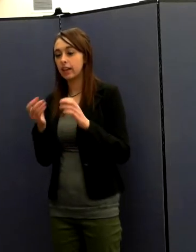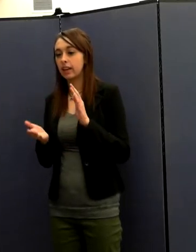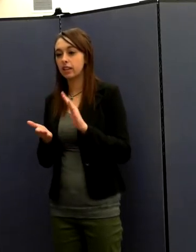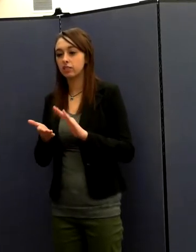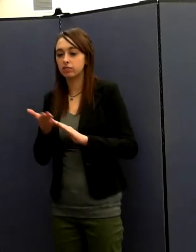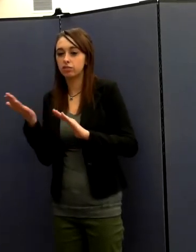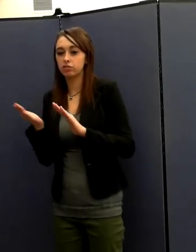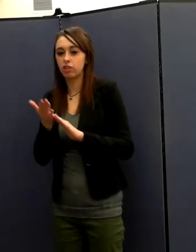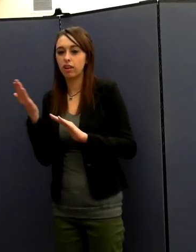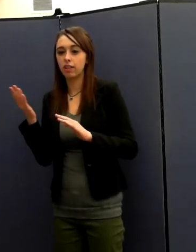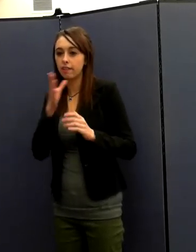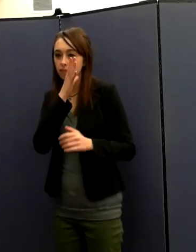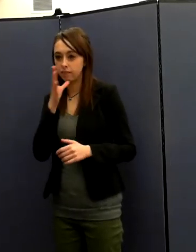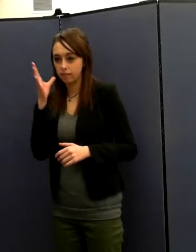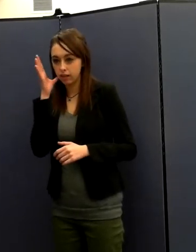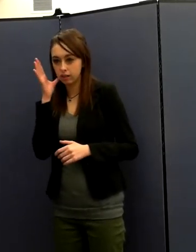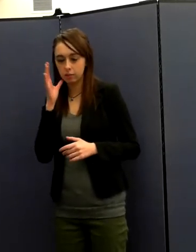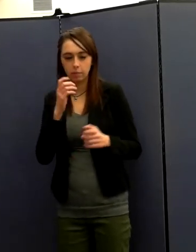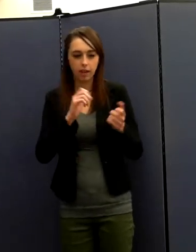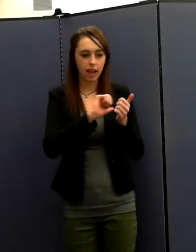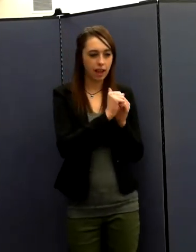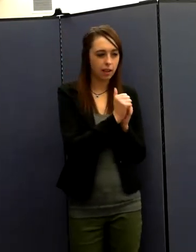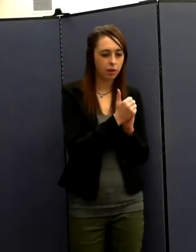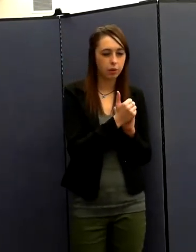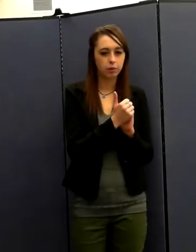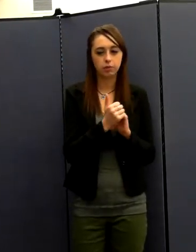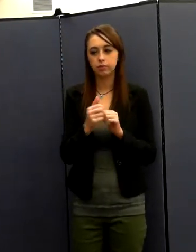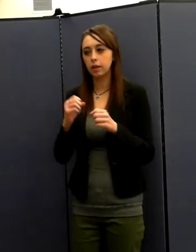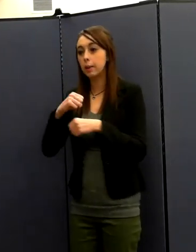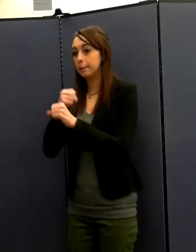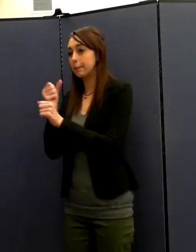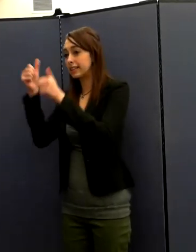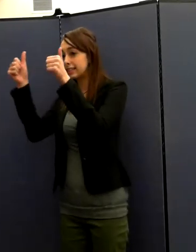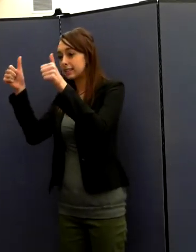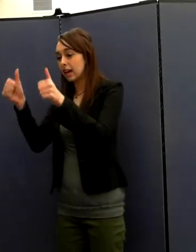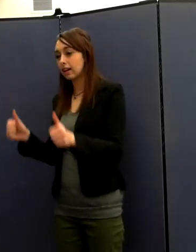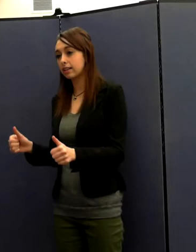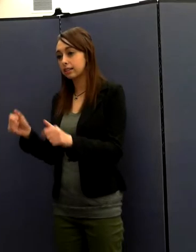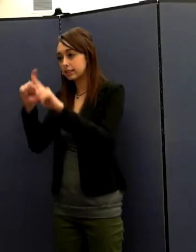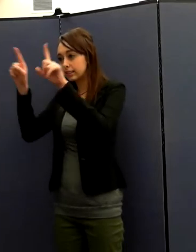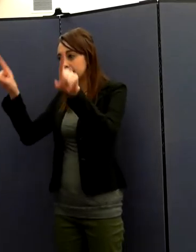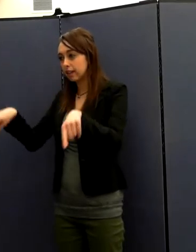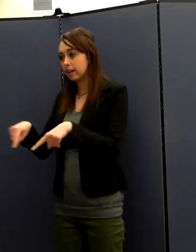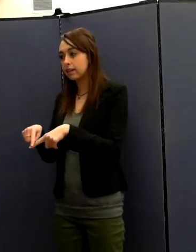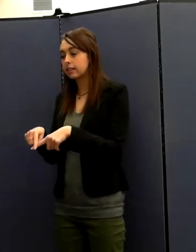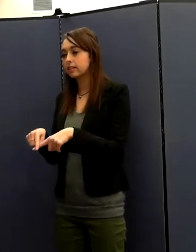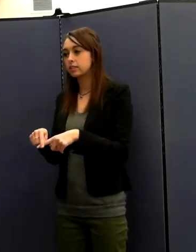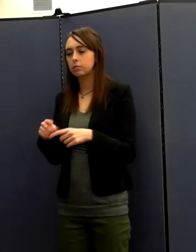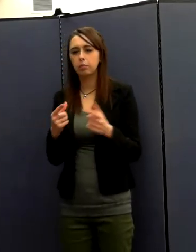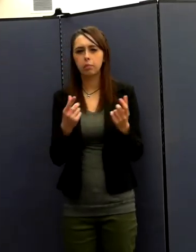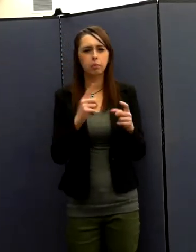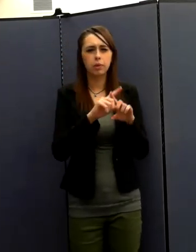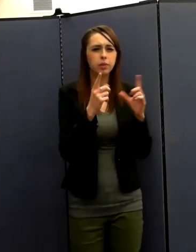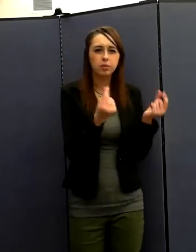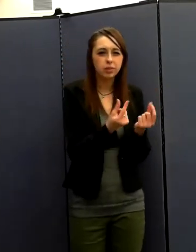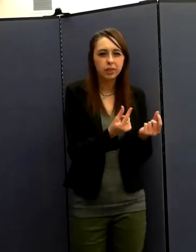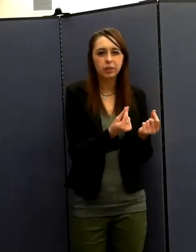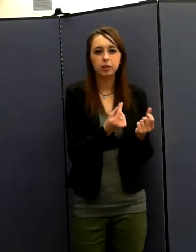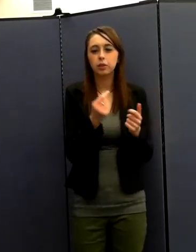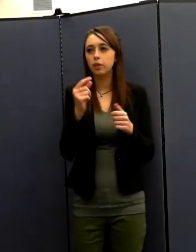How do they make Duck in charge of the farm? They make signs. Uh-huh. But what do they do? Let's look at our words up here. They vote in the